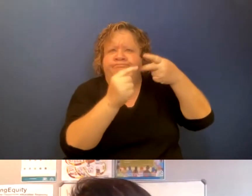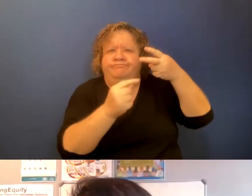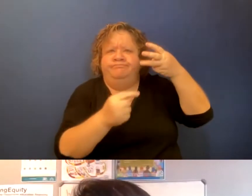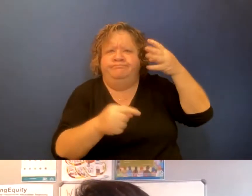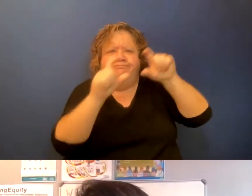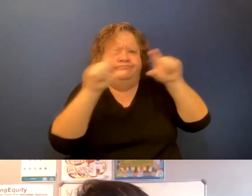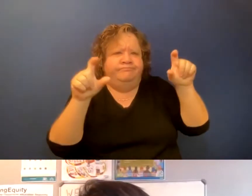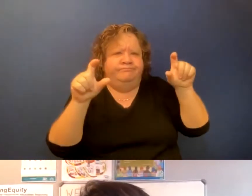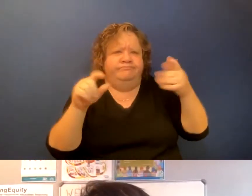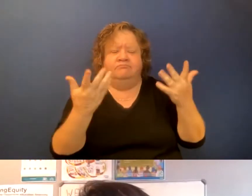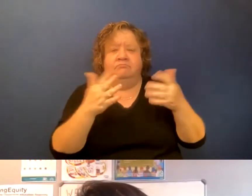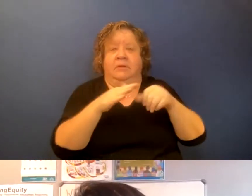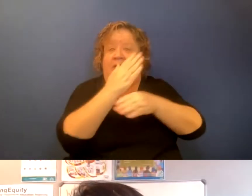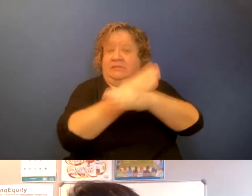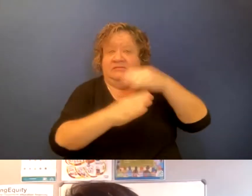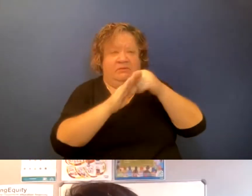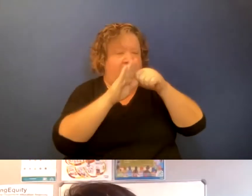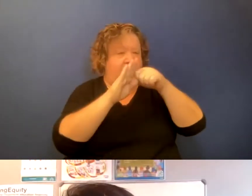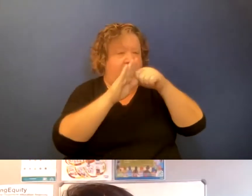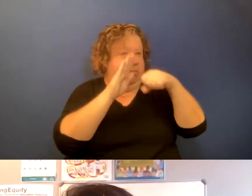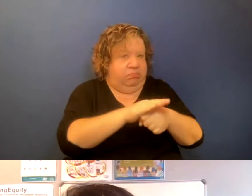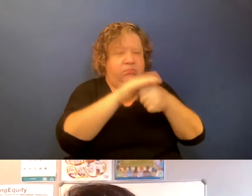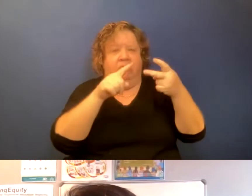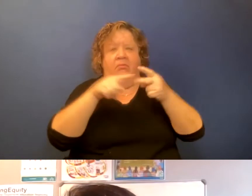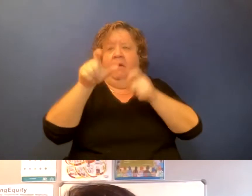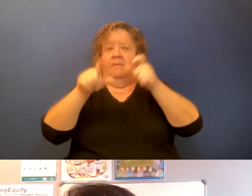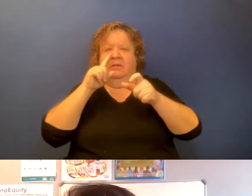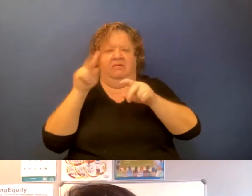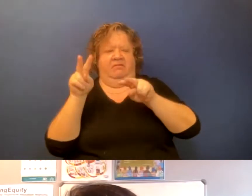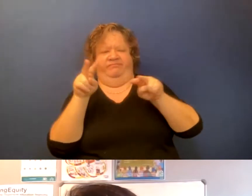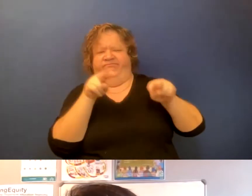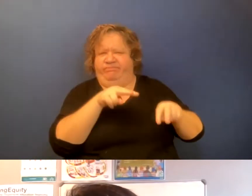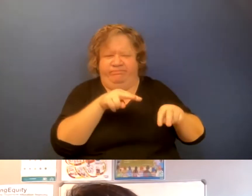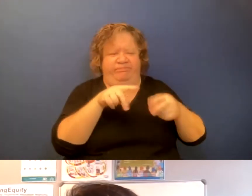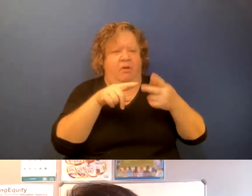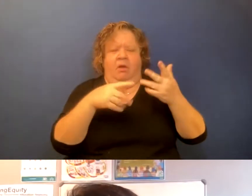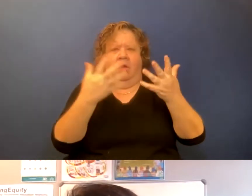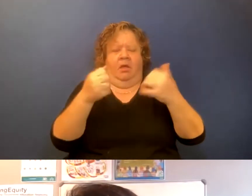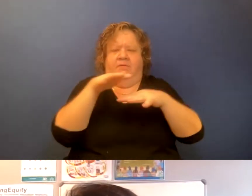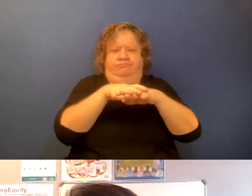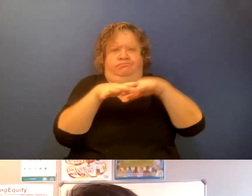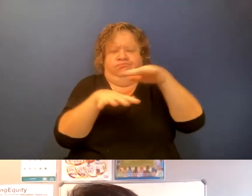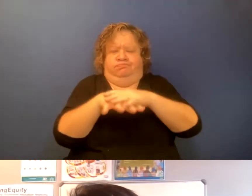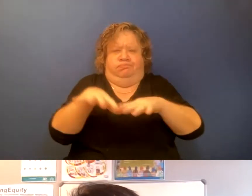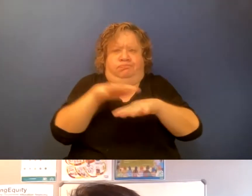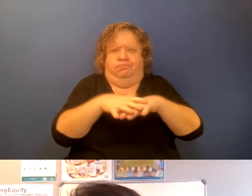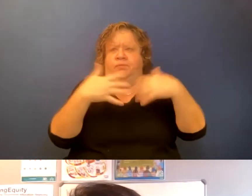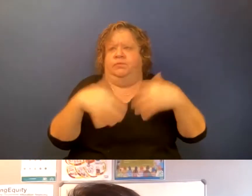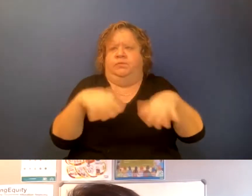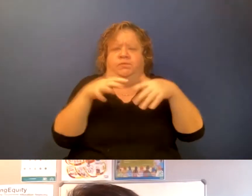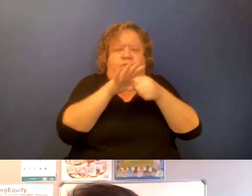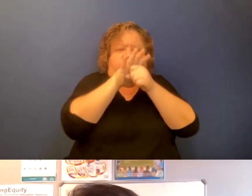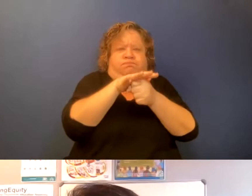I'm going now to briefly explain you some housekeeping rules for today. This webinar is being recorded. There is international sign